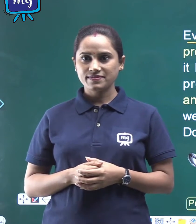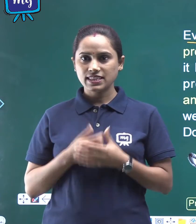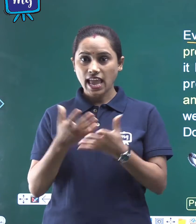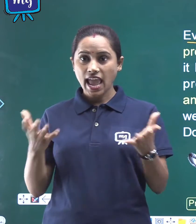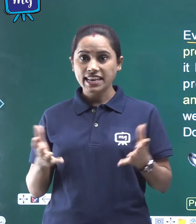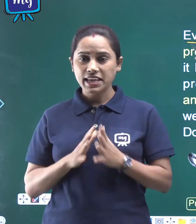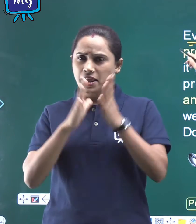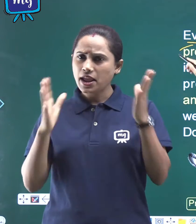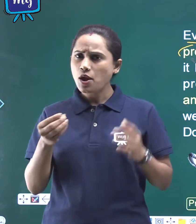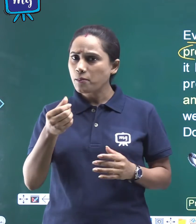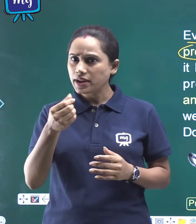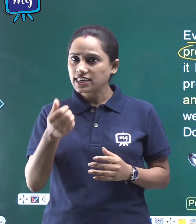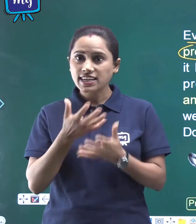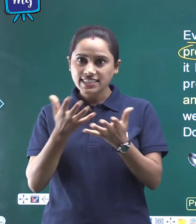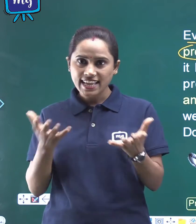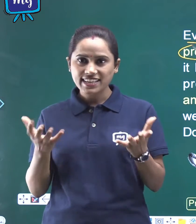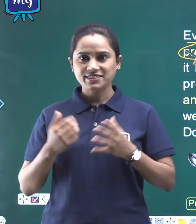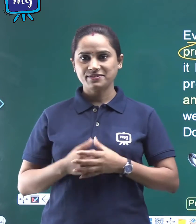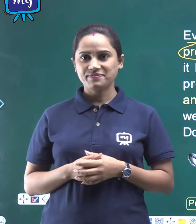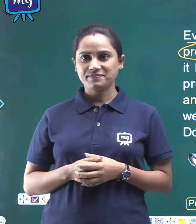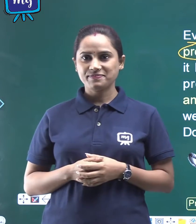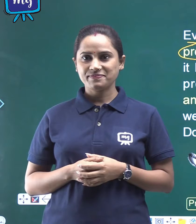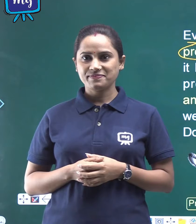any precious things,